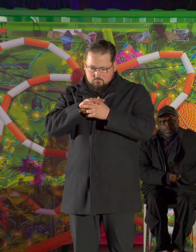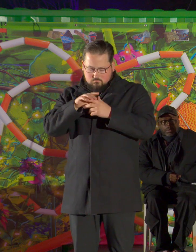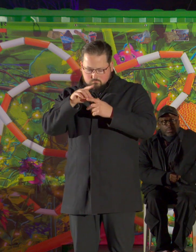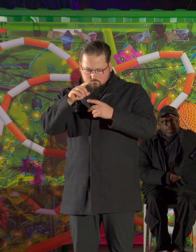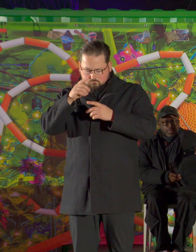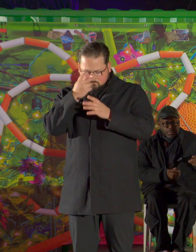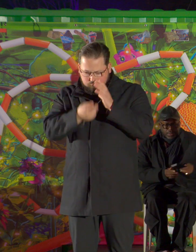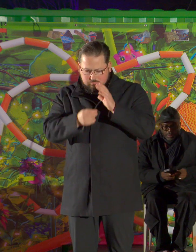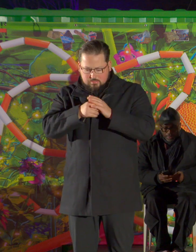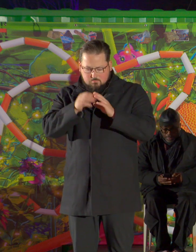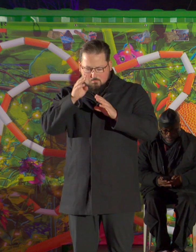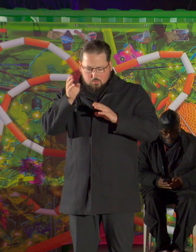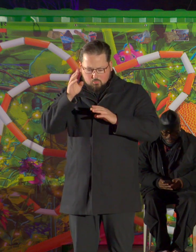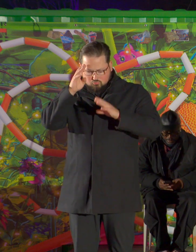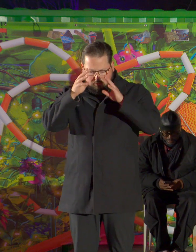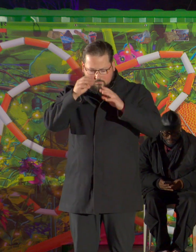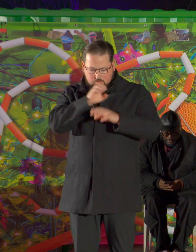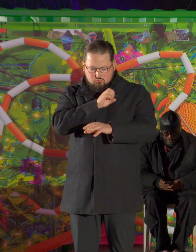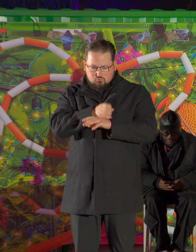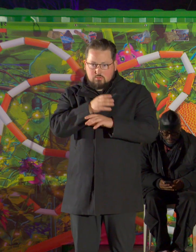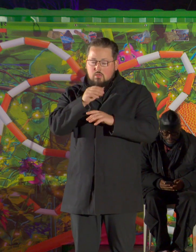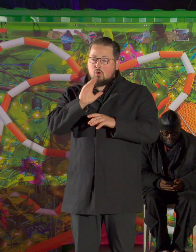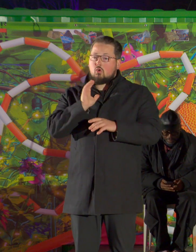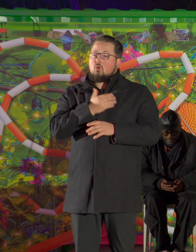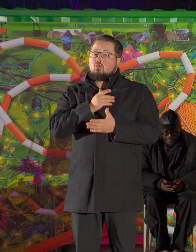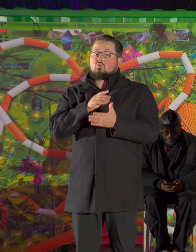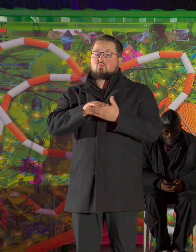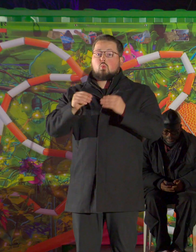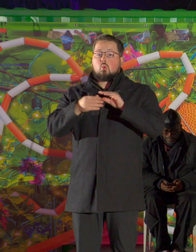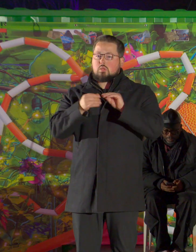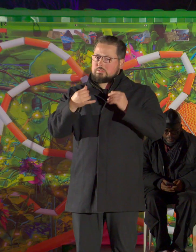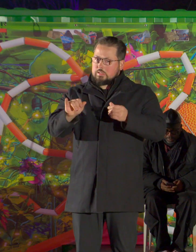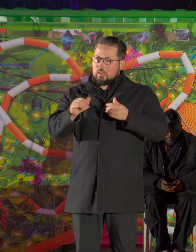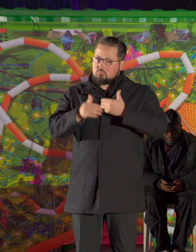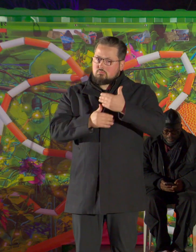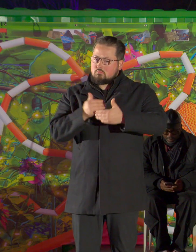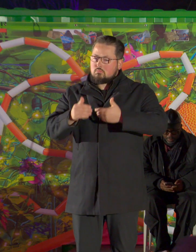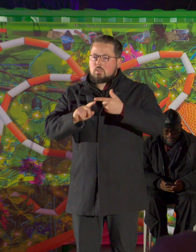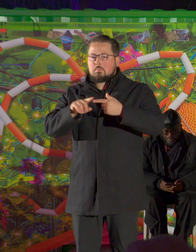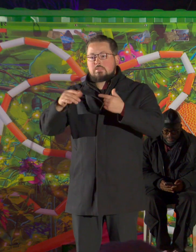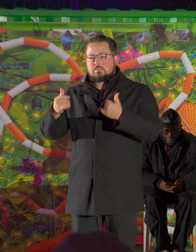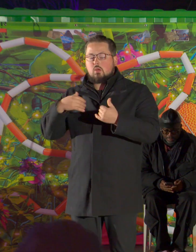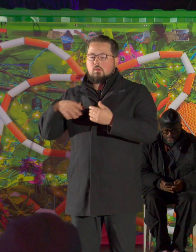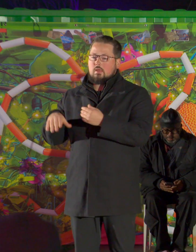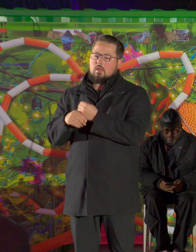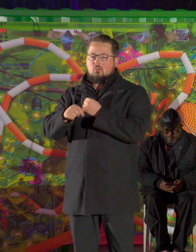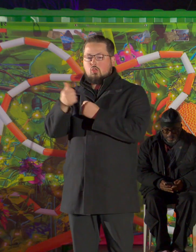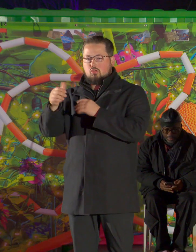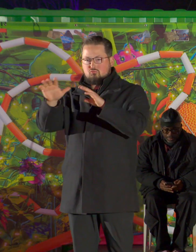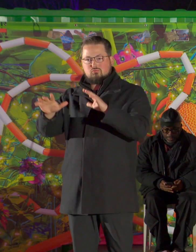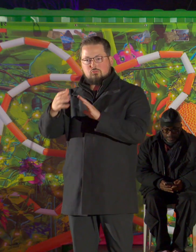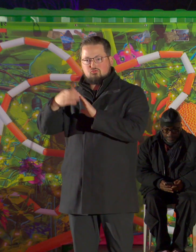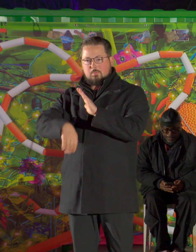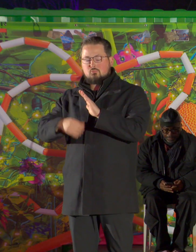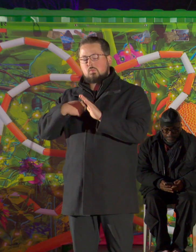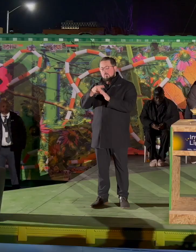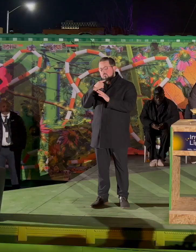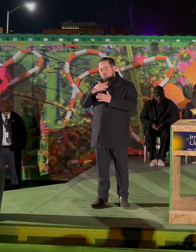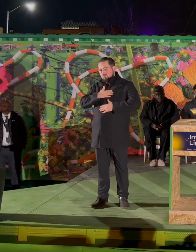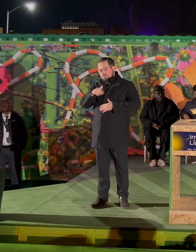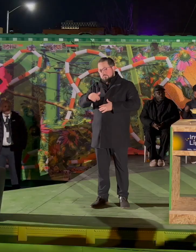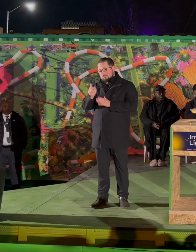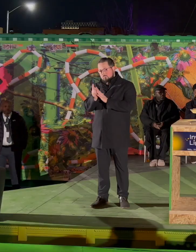creative story is still being written, but tonight I think we just added a great chapter. So let's enjoy this moment,